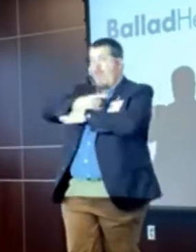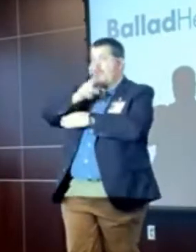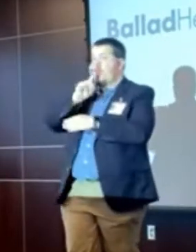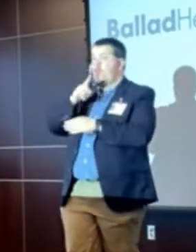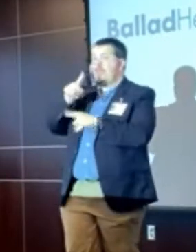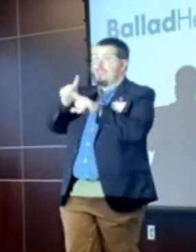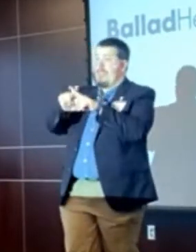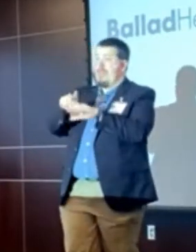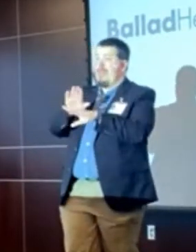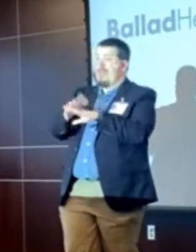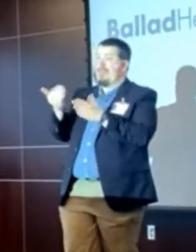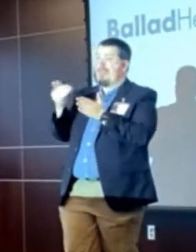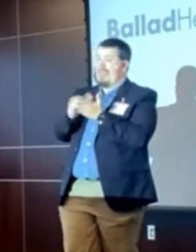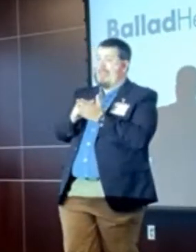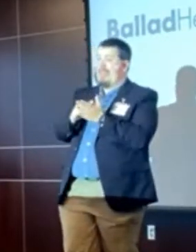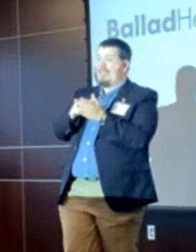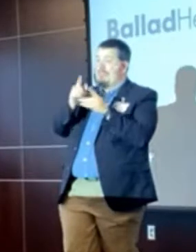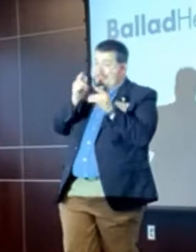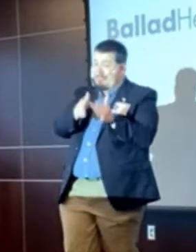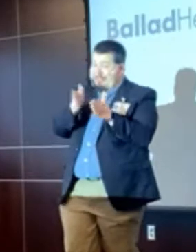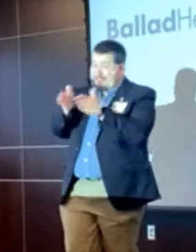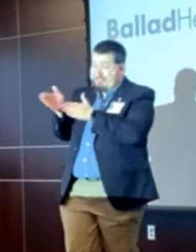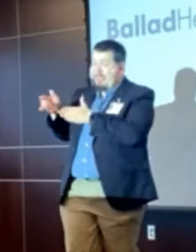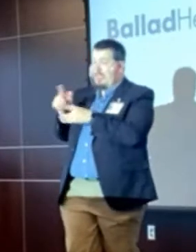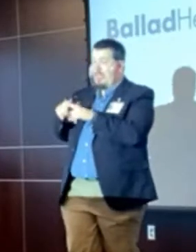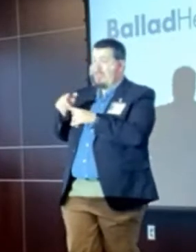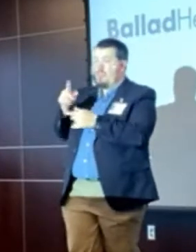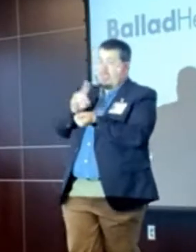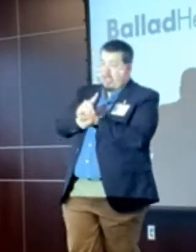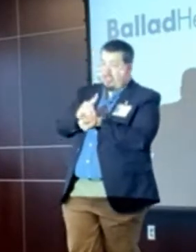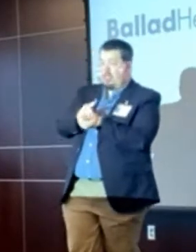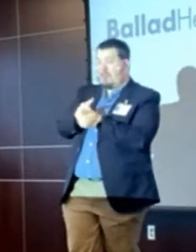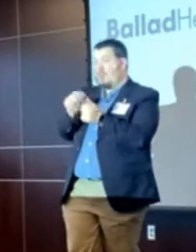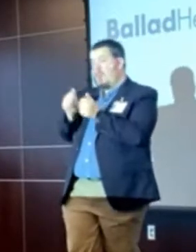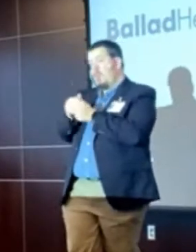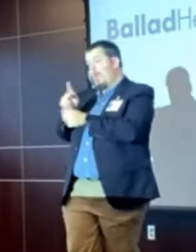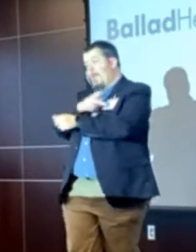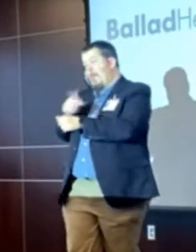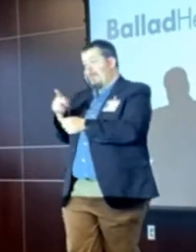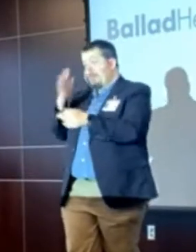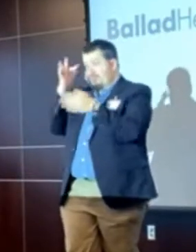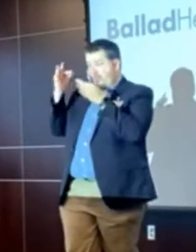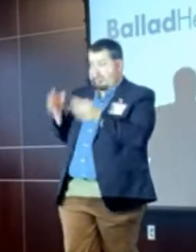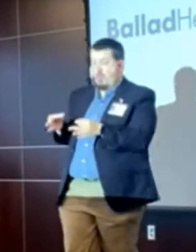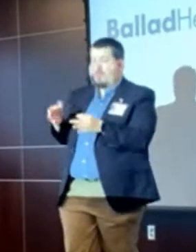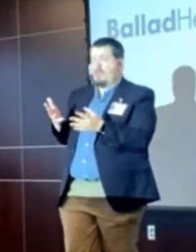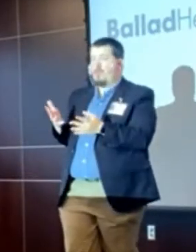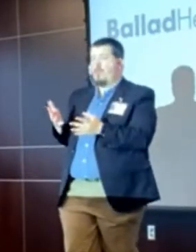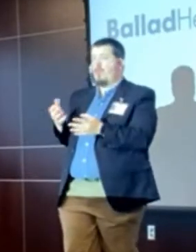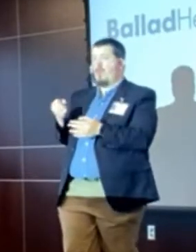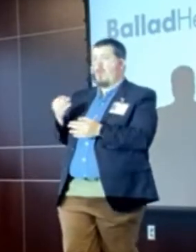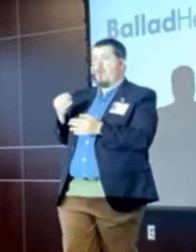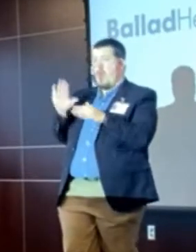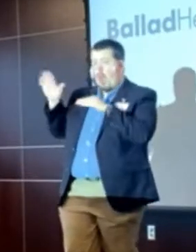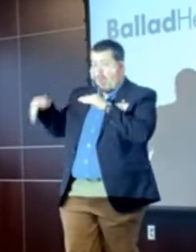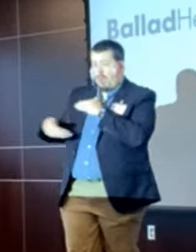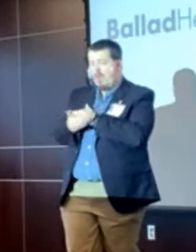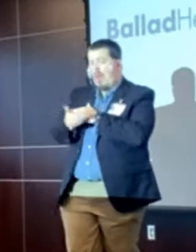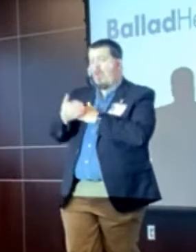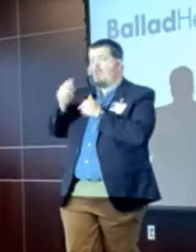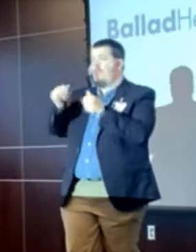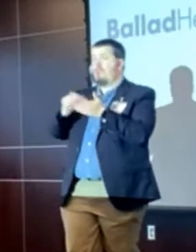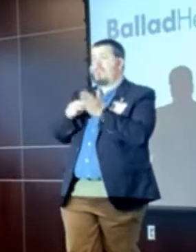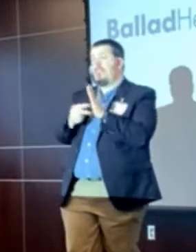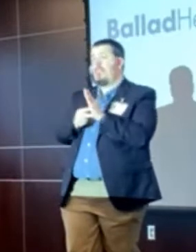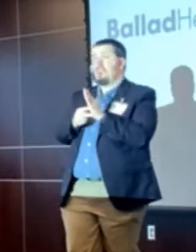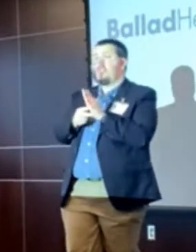it really does depend, again, case by case, as we take in the physician, along with the patient, we're making that determination. The overnight stay could